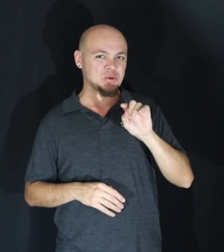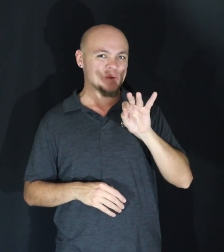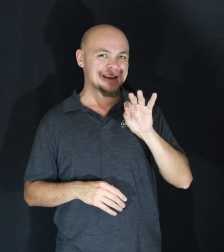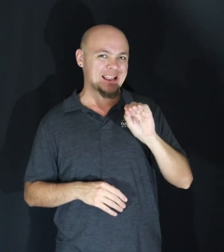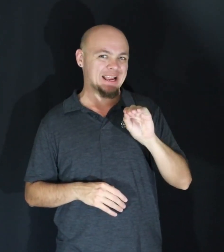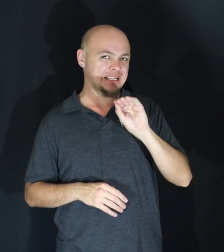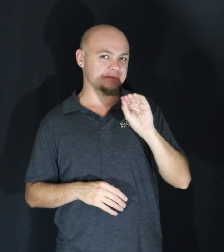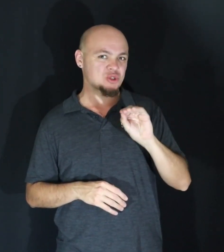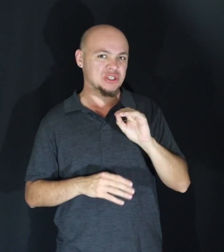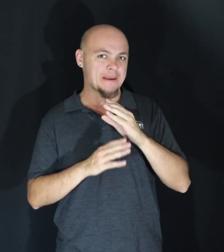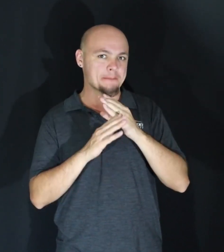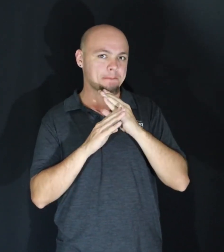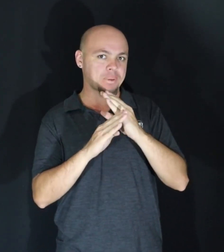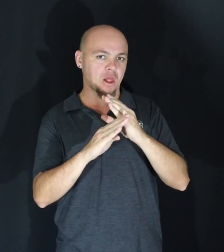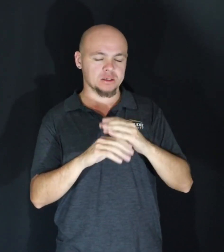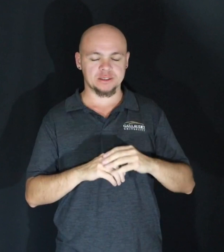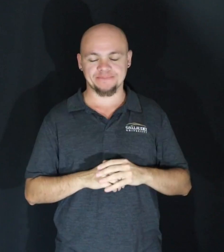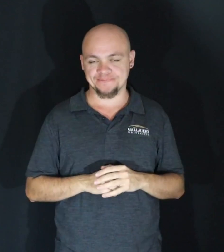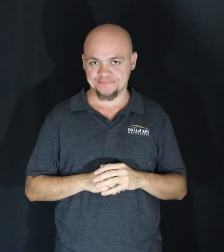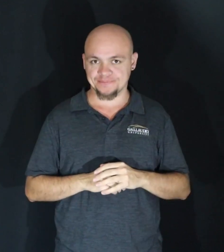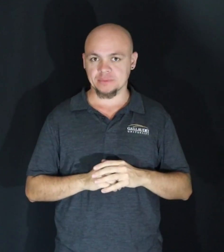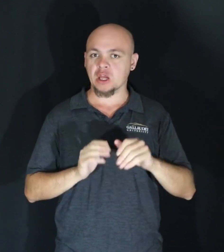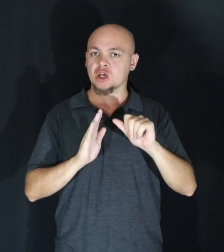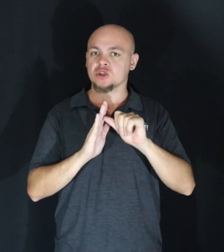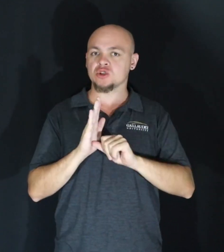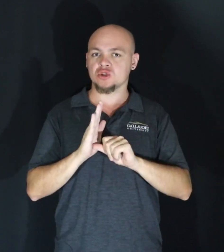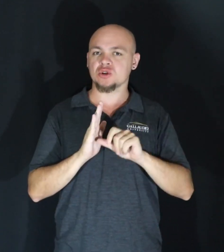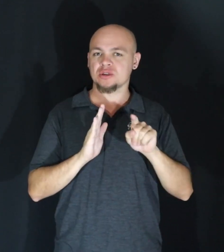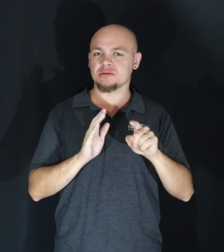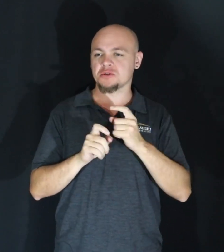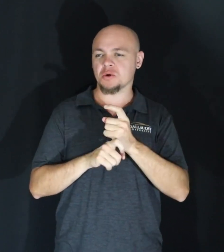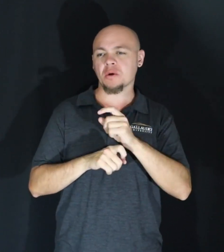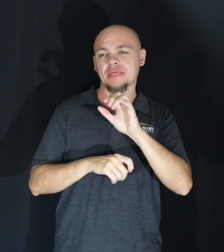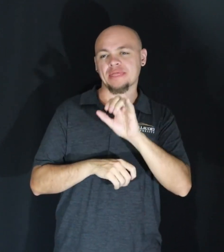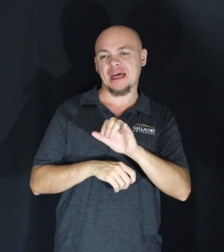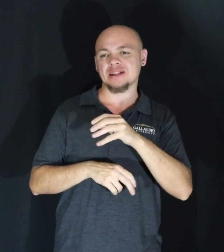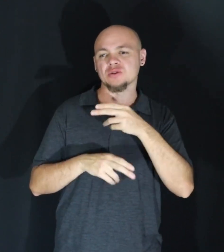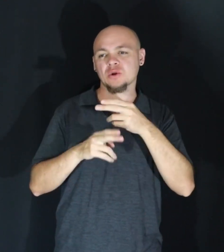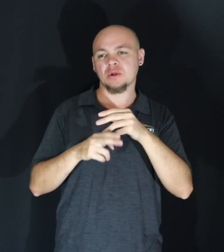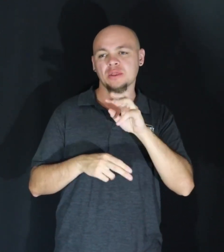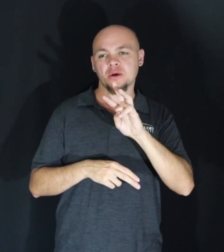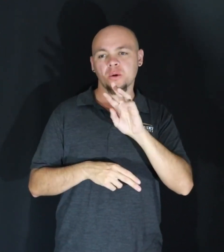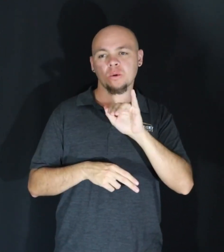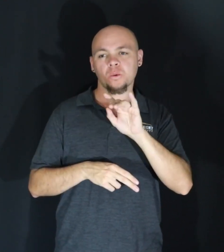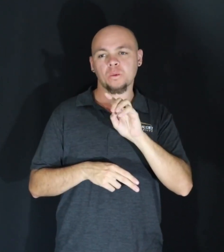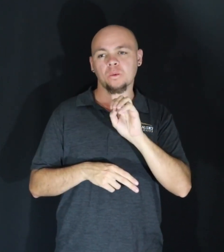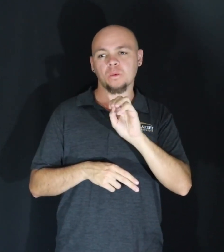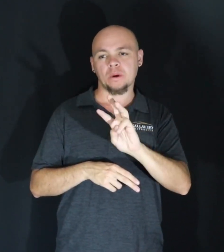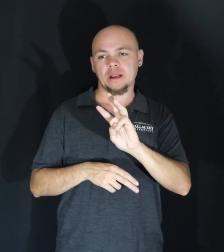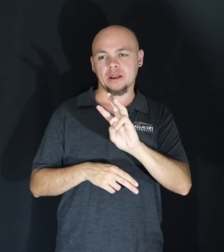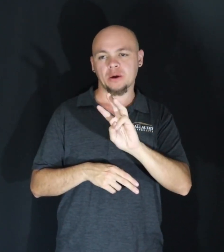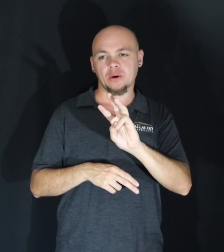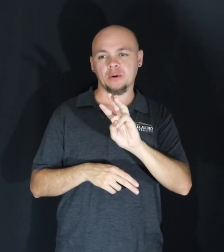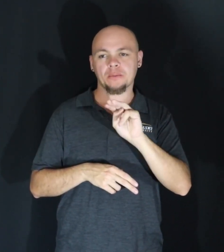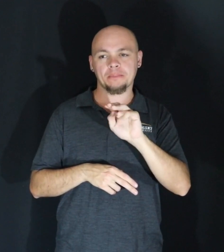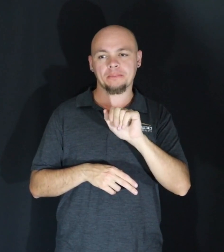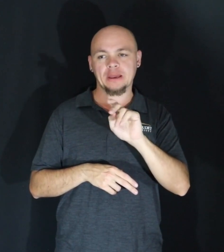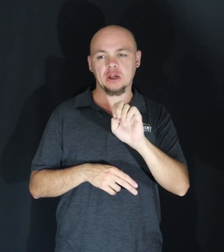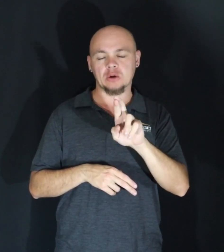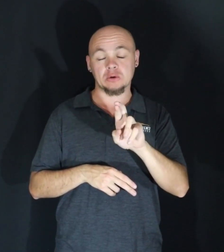blocked. And the surgeon made a joke, said, yeah, we call that the widowmaker. A WTF